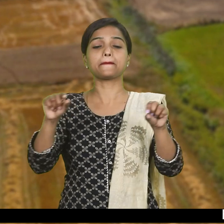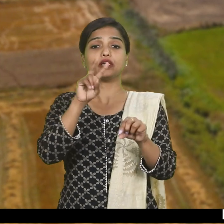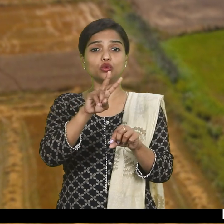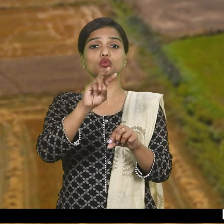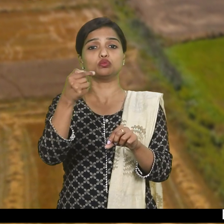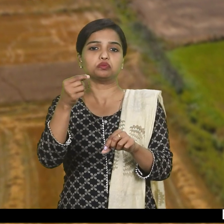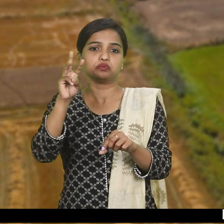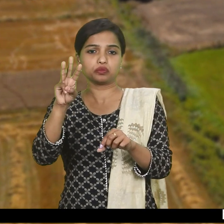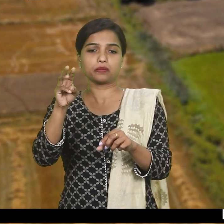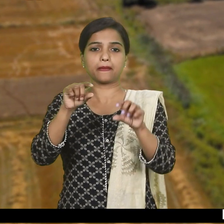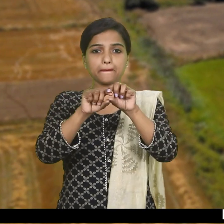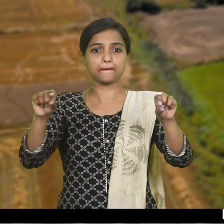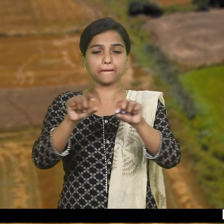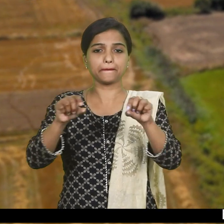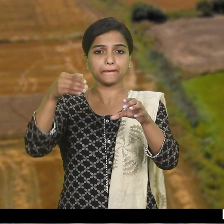sharp ends.